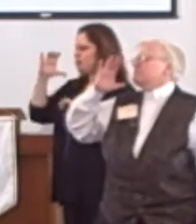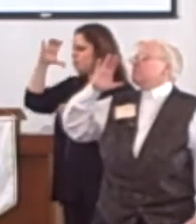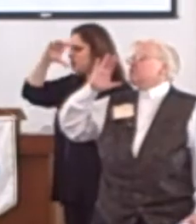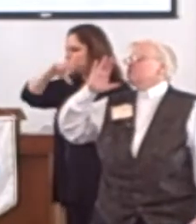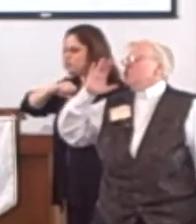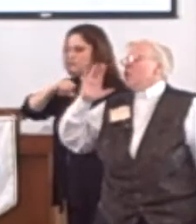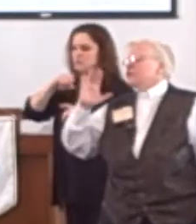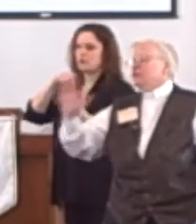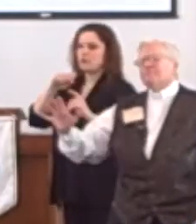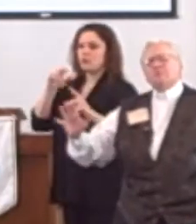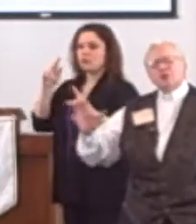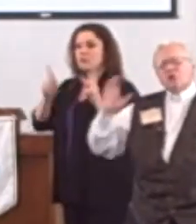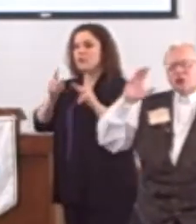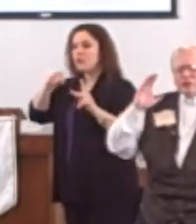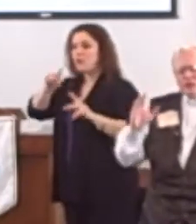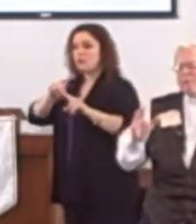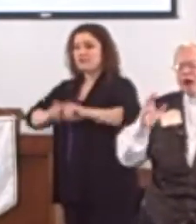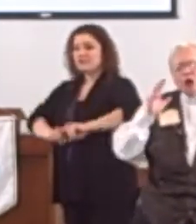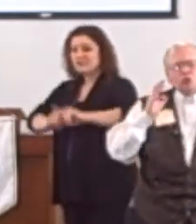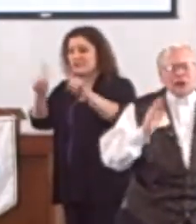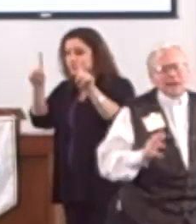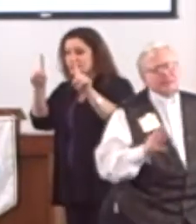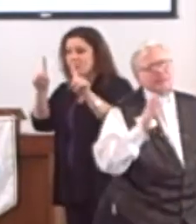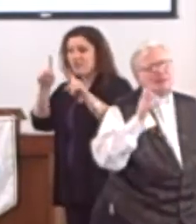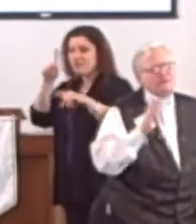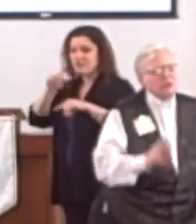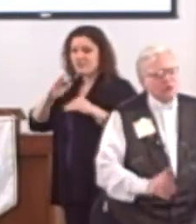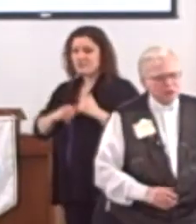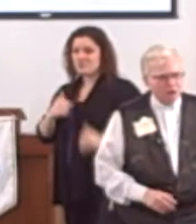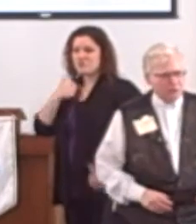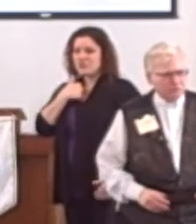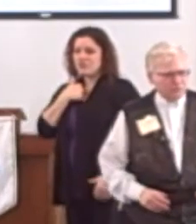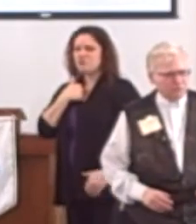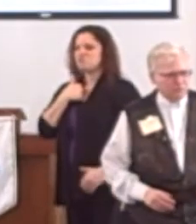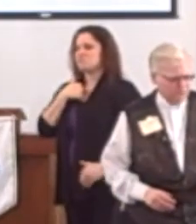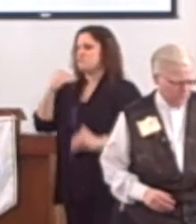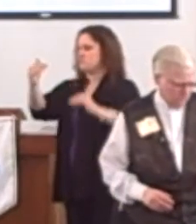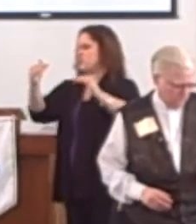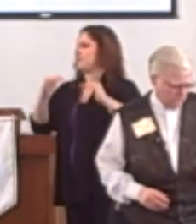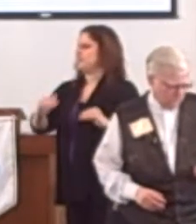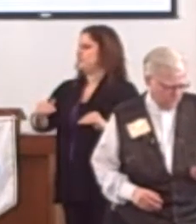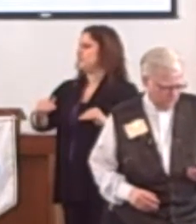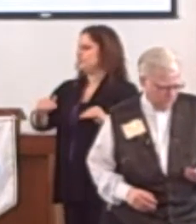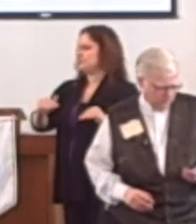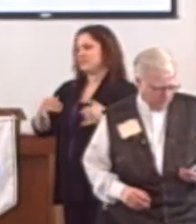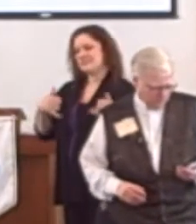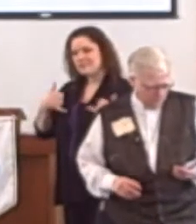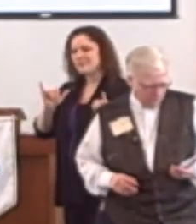those who are different are somehow less than we are.